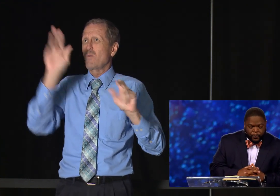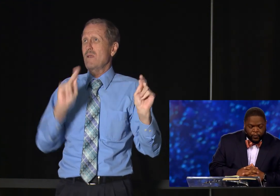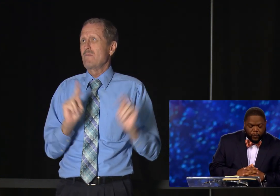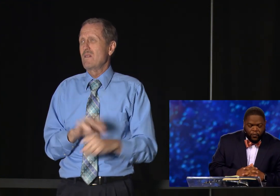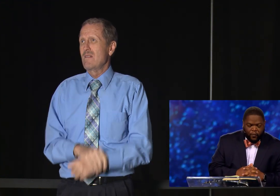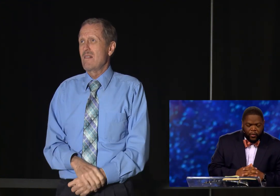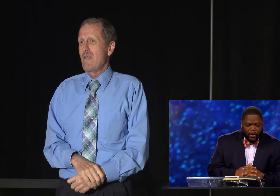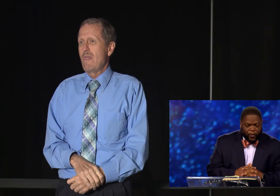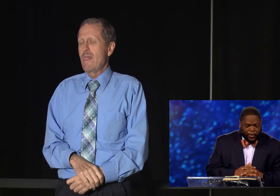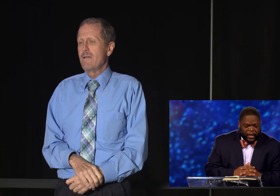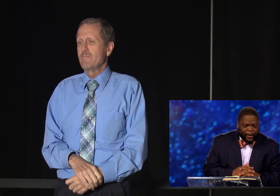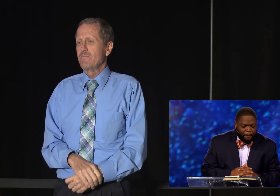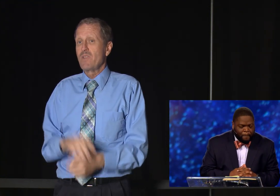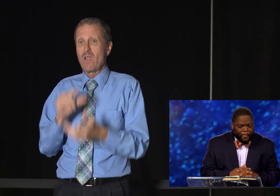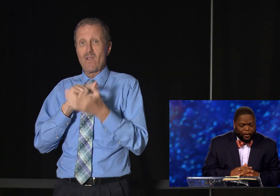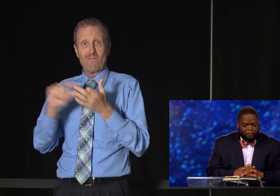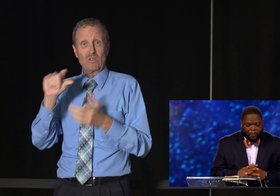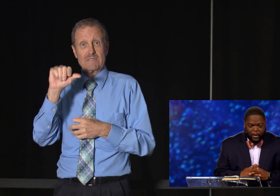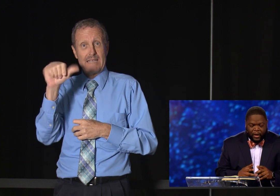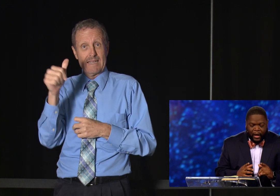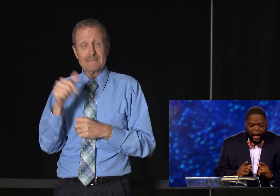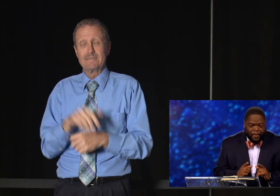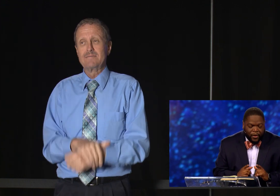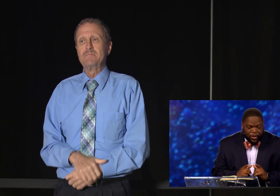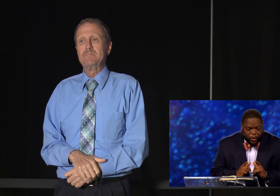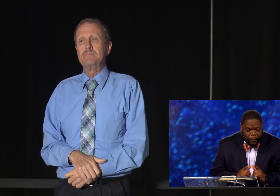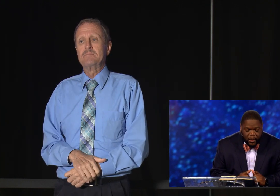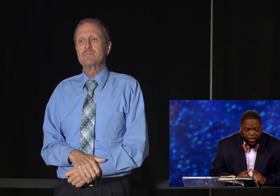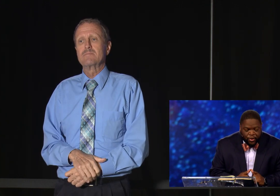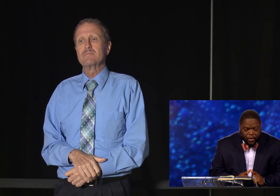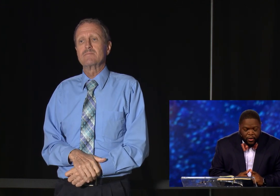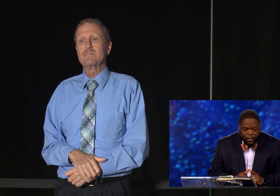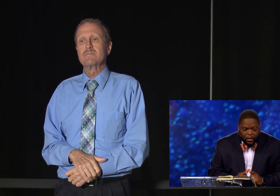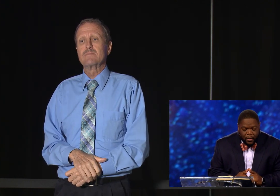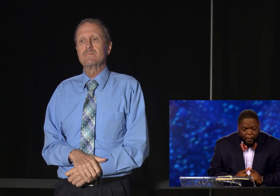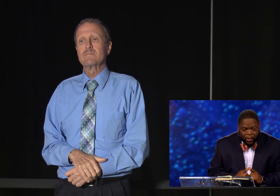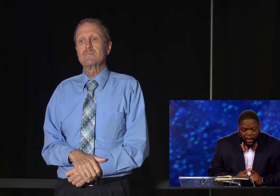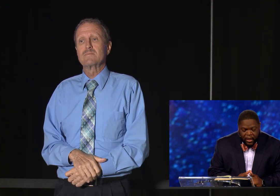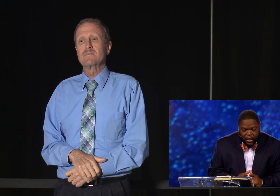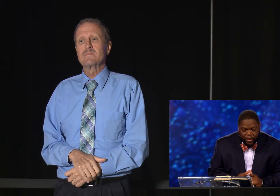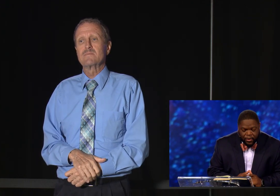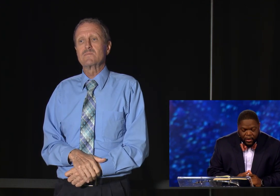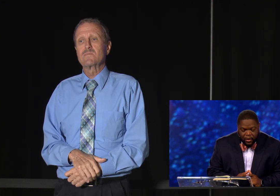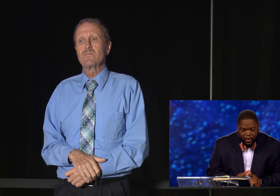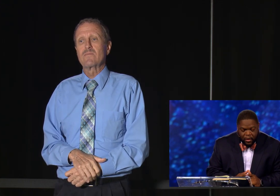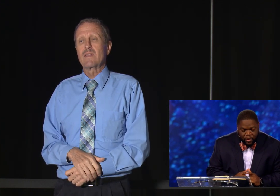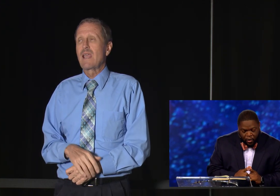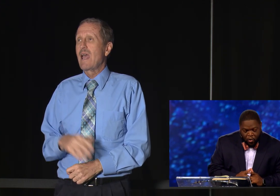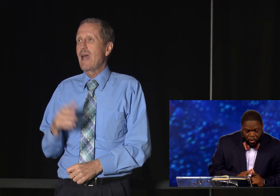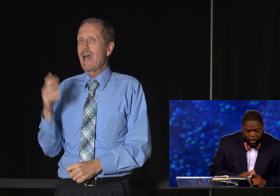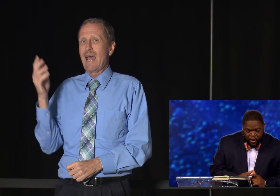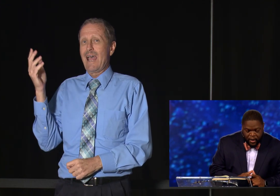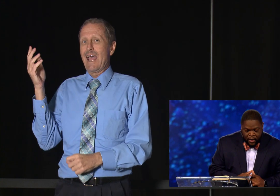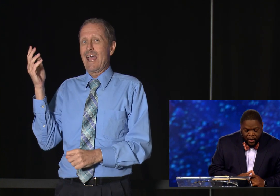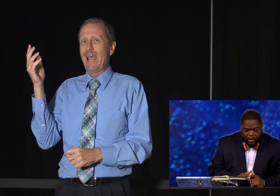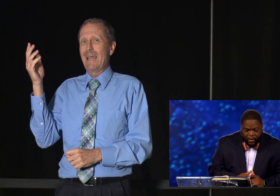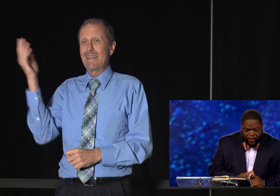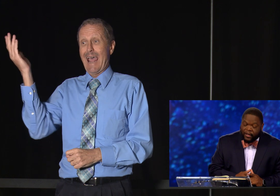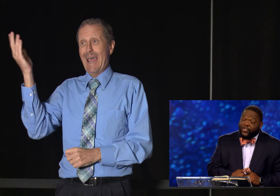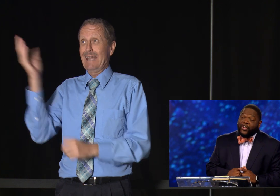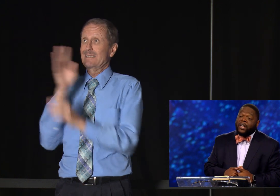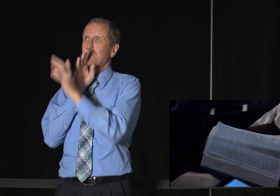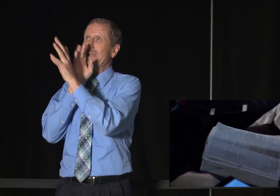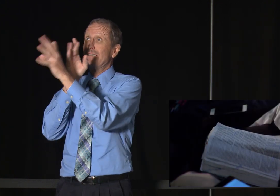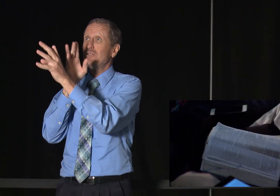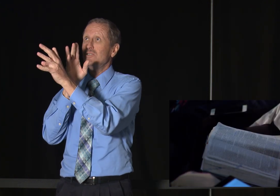people?" Verse 10, "And the speech pleased the Lord